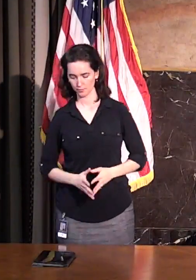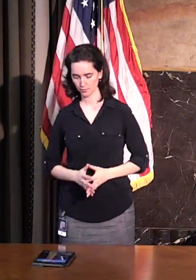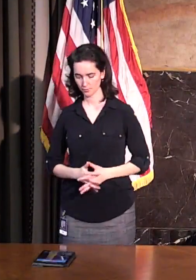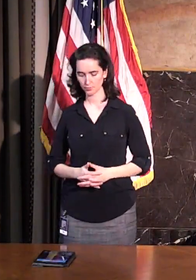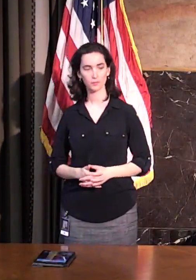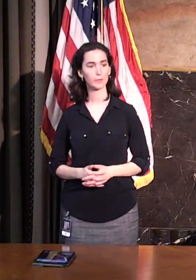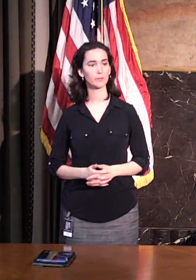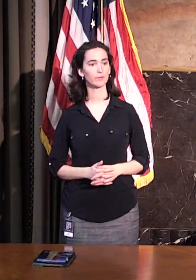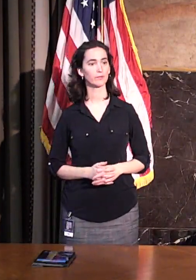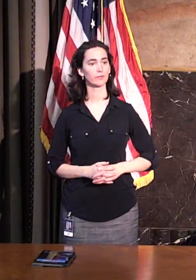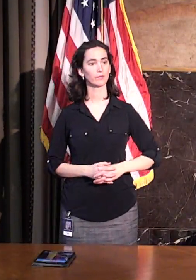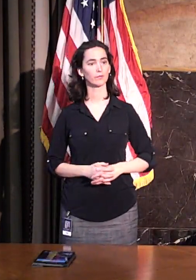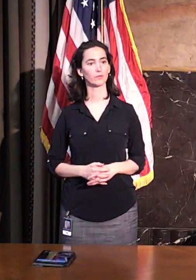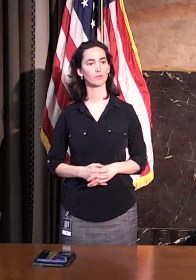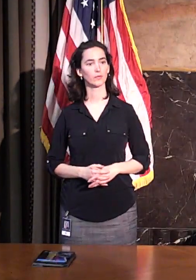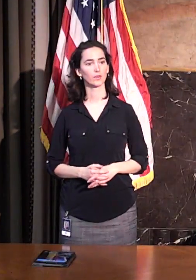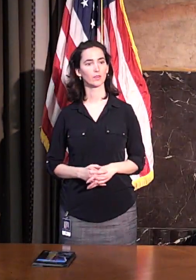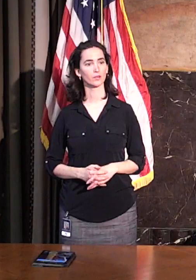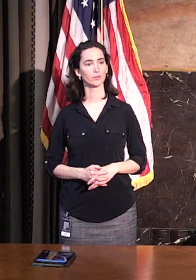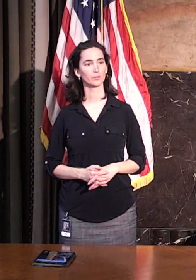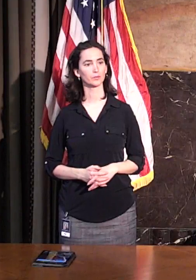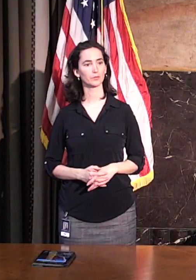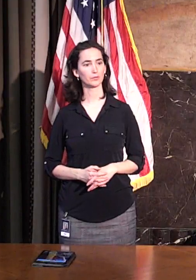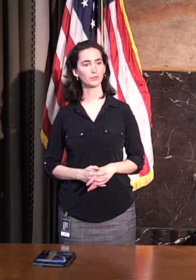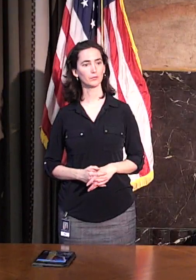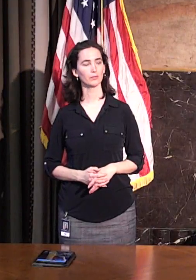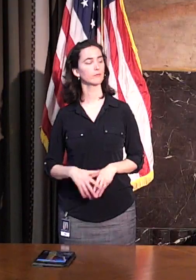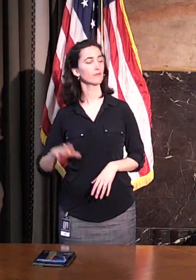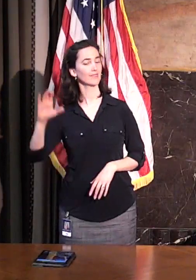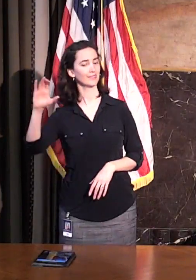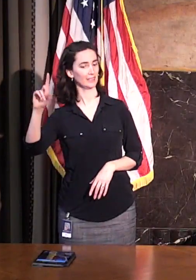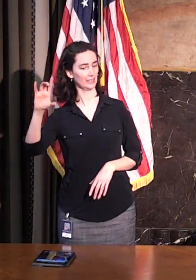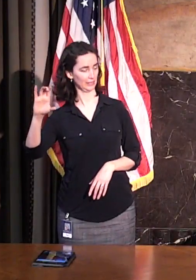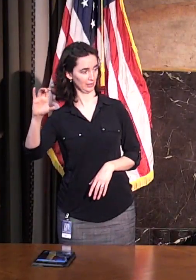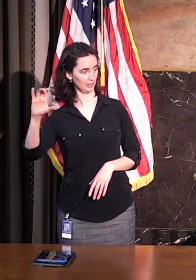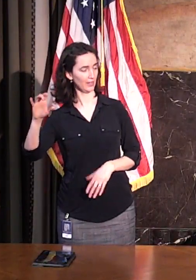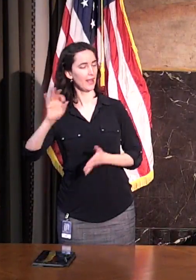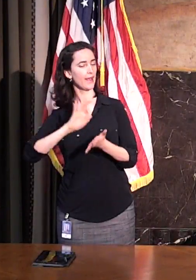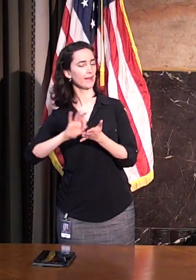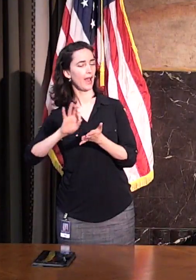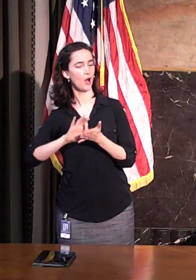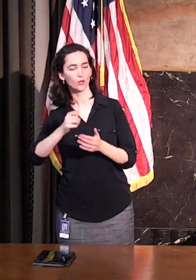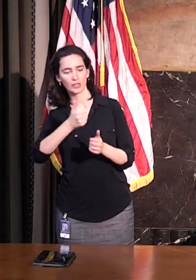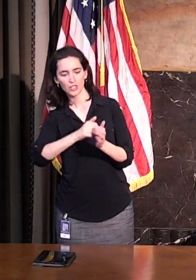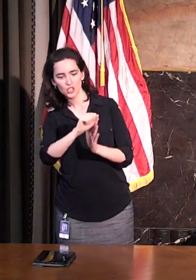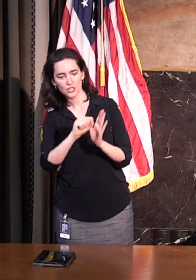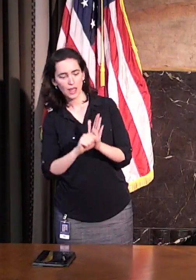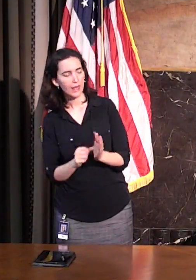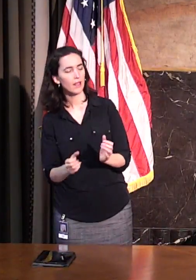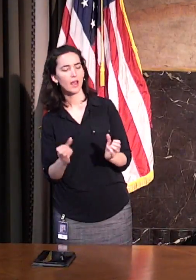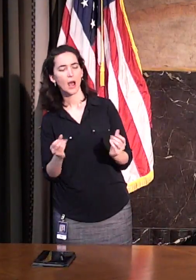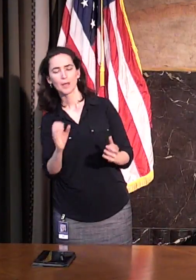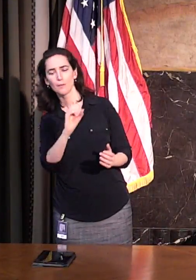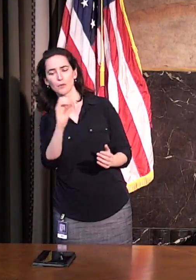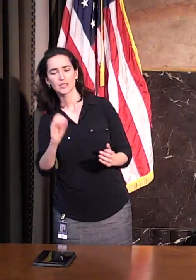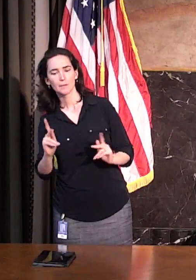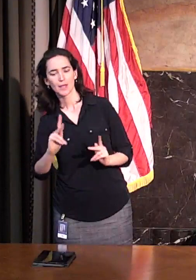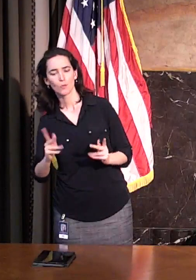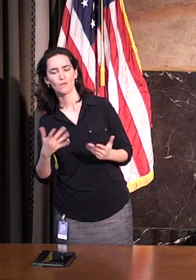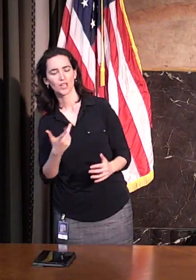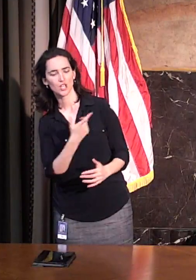as a state in the CDC ranking with the number of doses administered per capita to among sort of the lower ranks